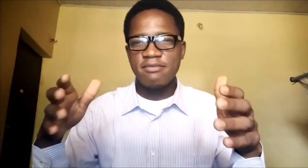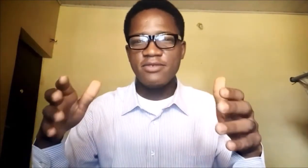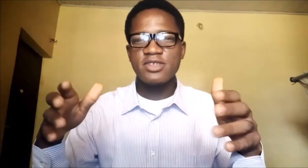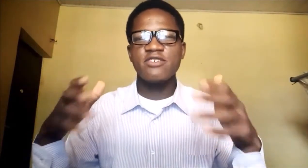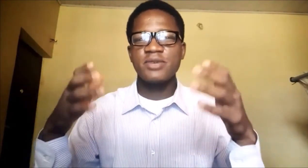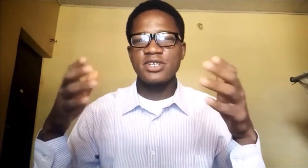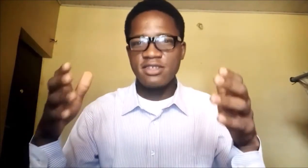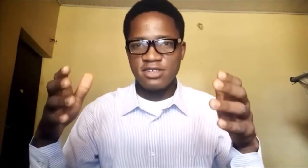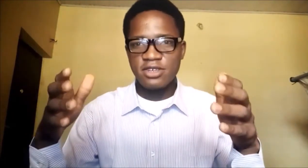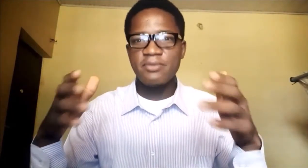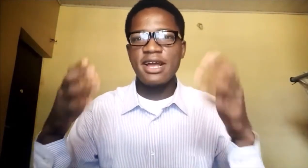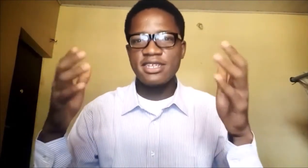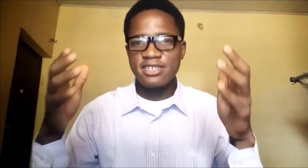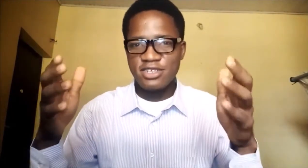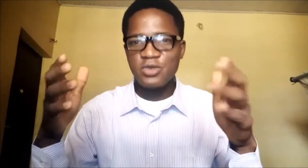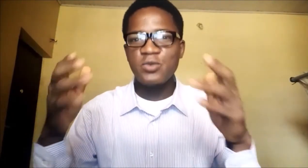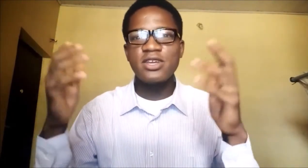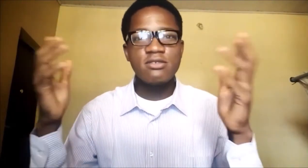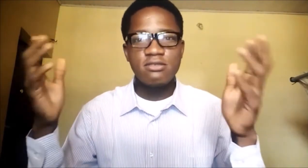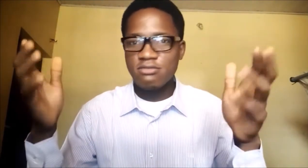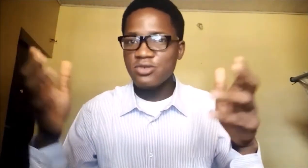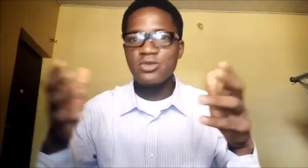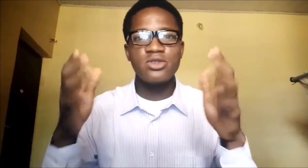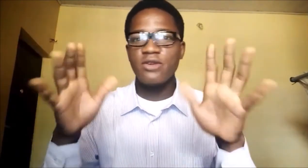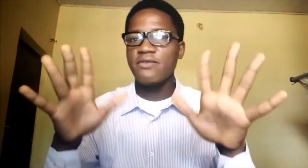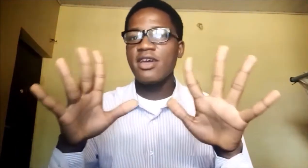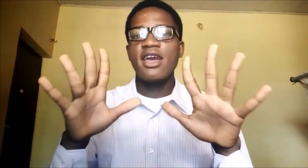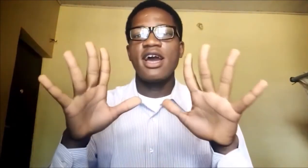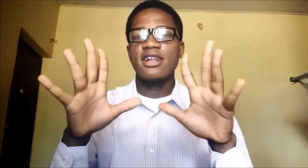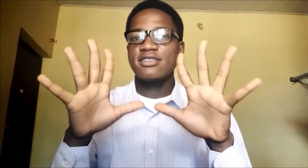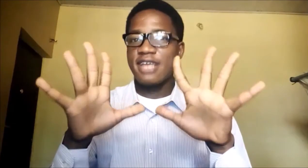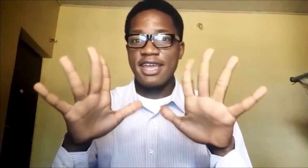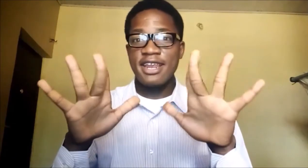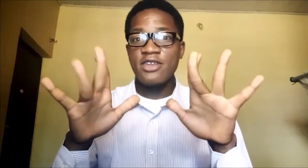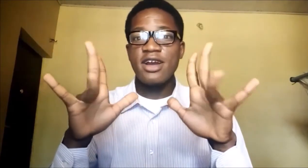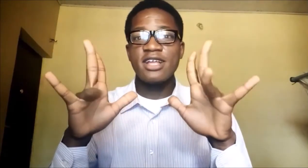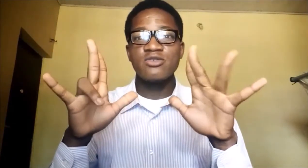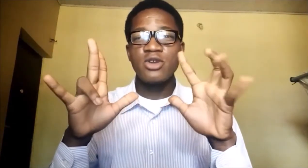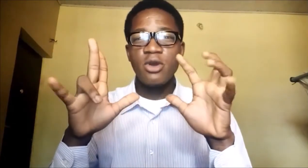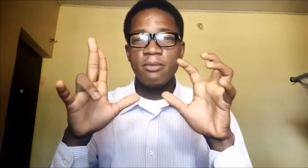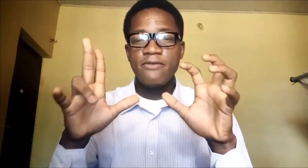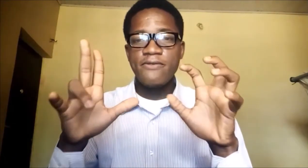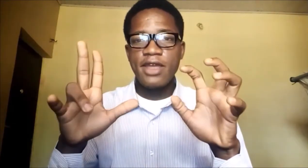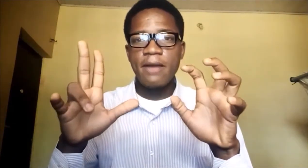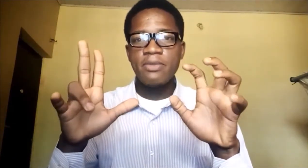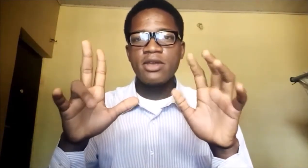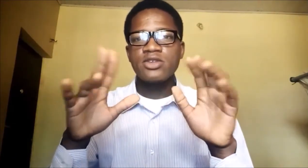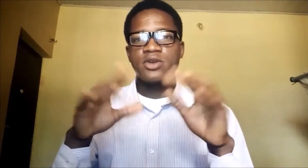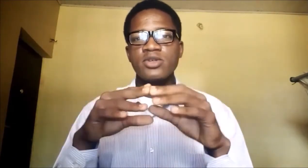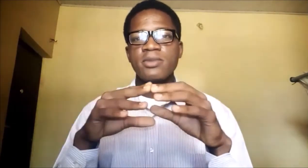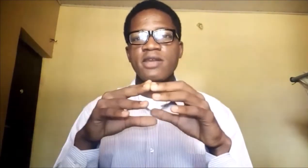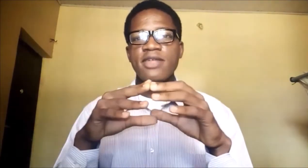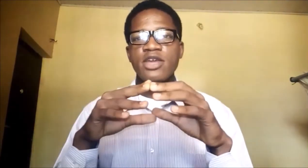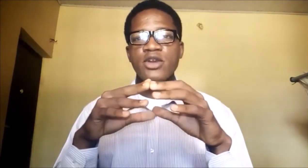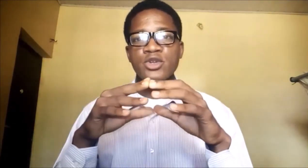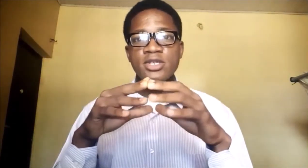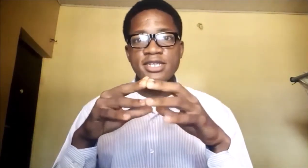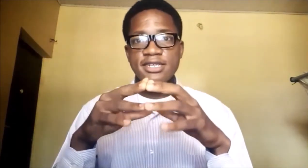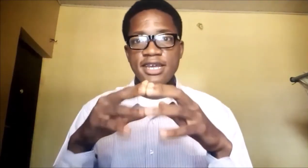yourself patience, practice, wiggle, do stuff, and sign, and your hands will become freer. So I want to believe that you are doing these exercises